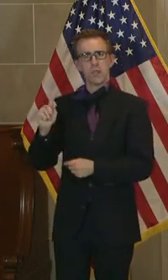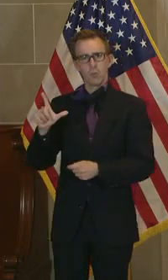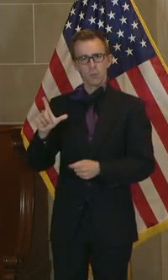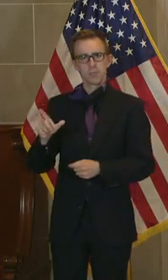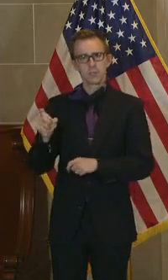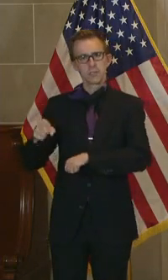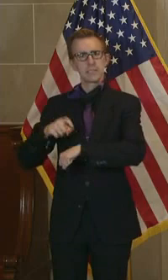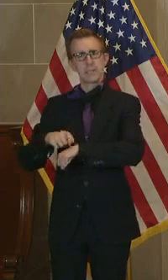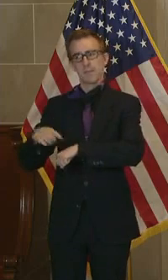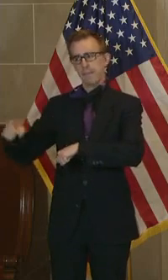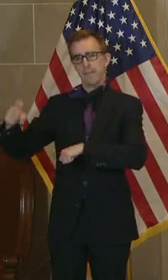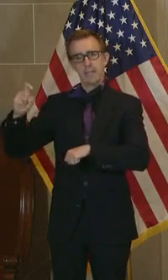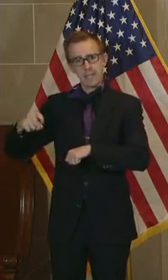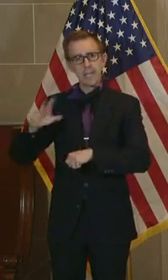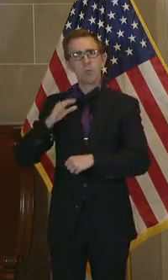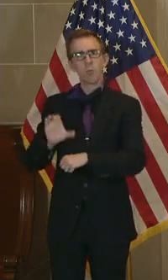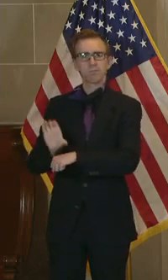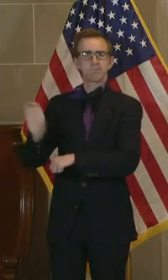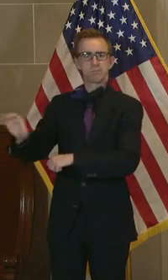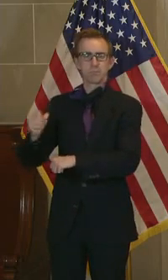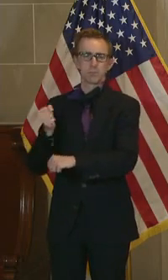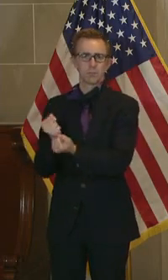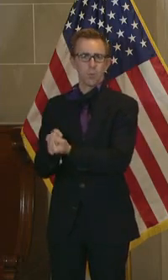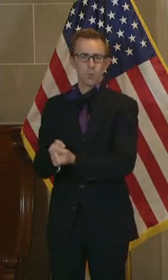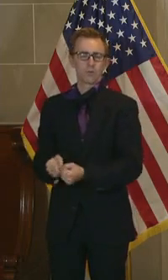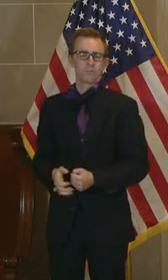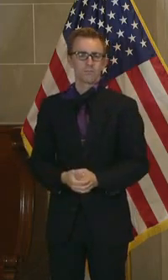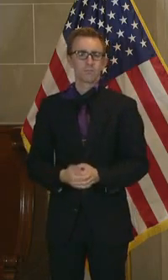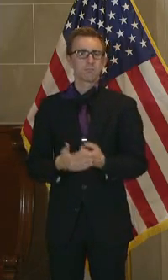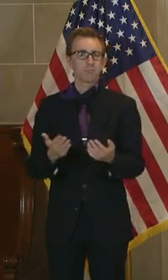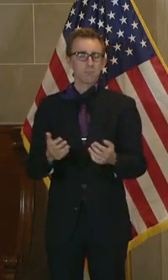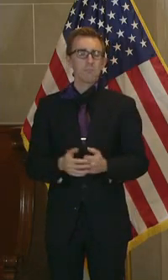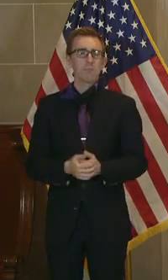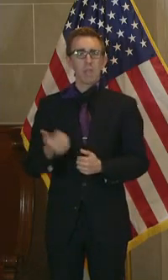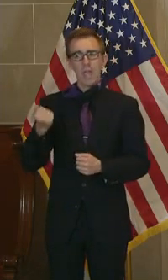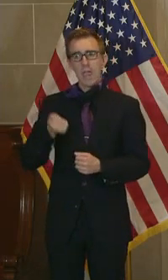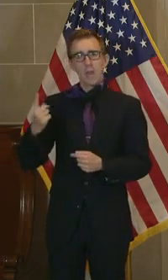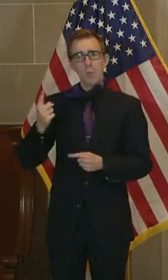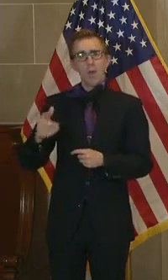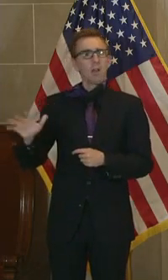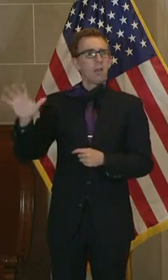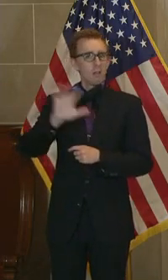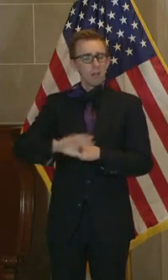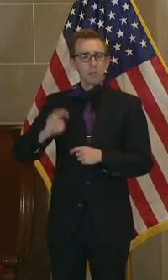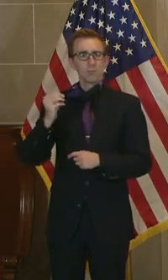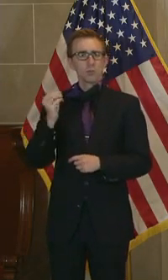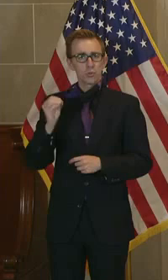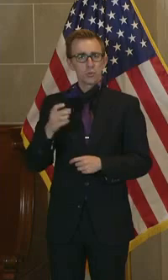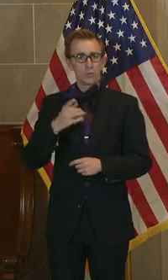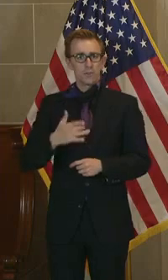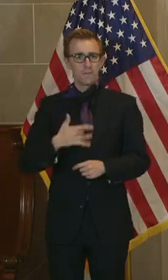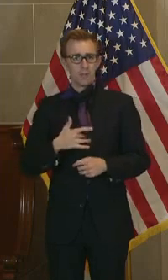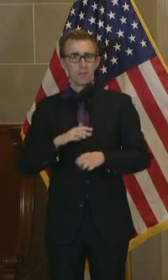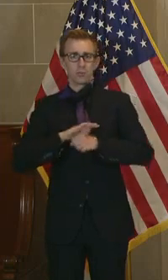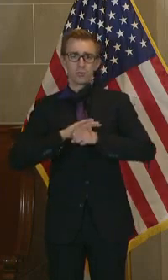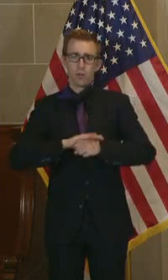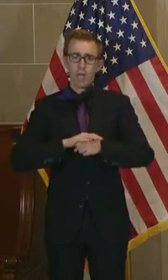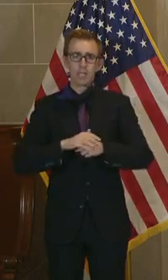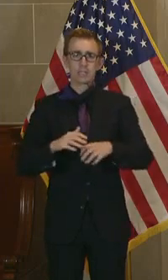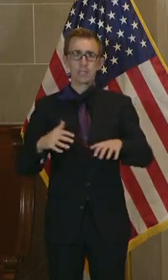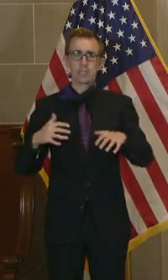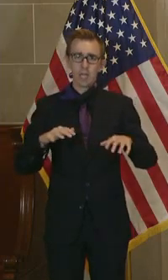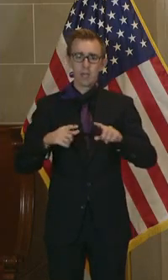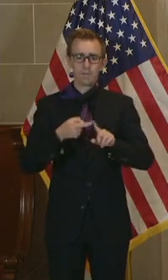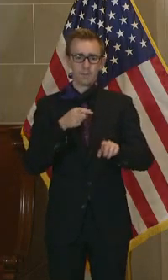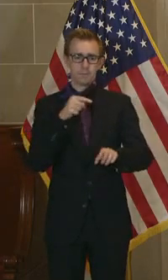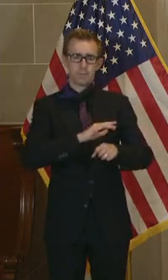time when they're most needed. So, anyone in any part of the state experiencing stress or anxiety from